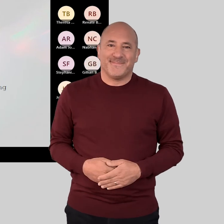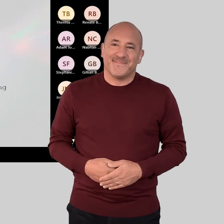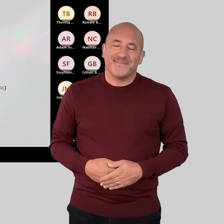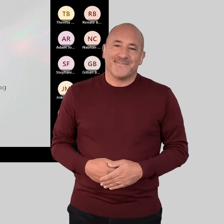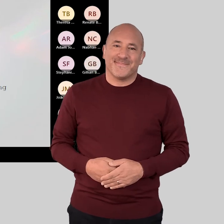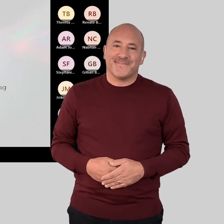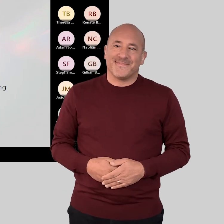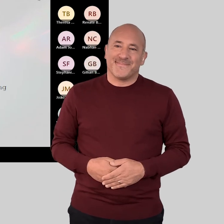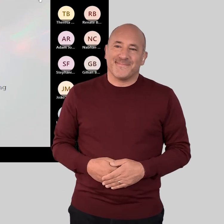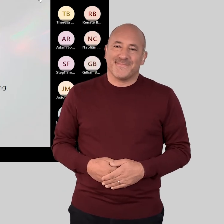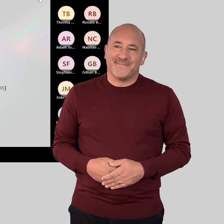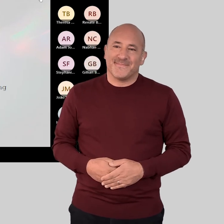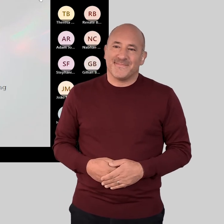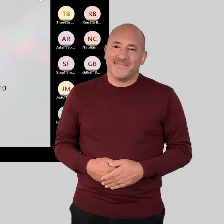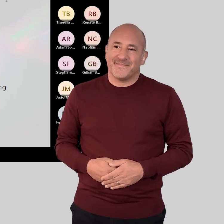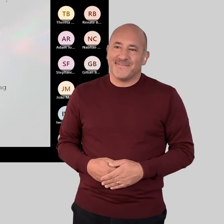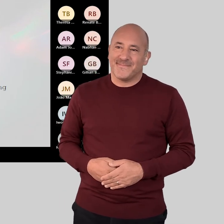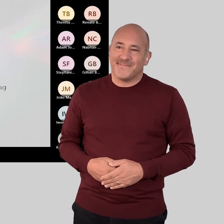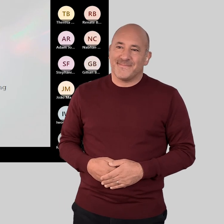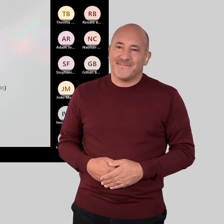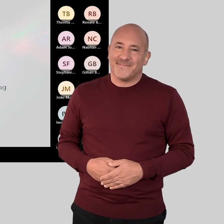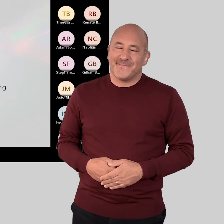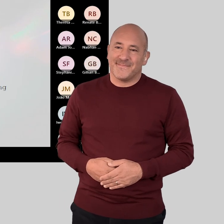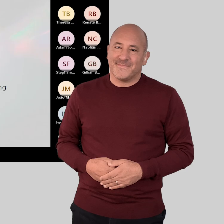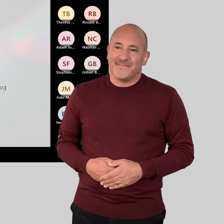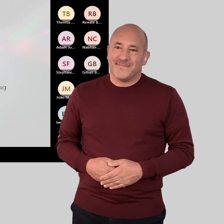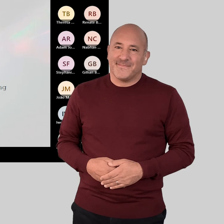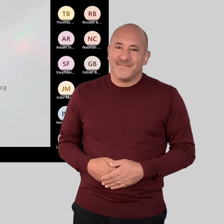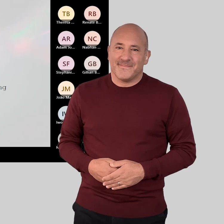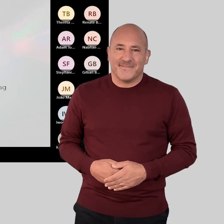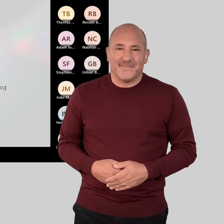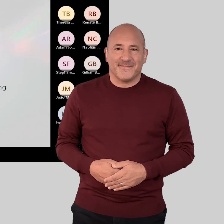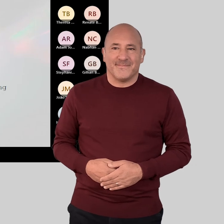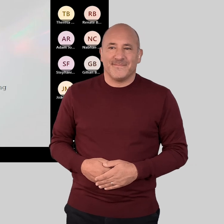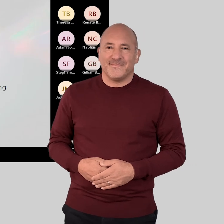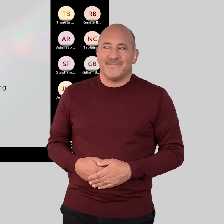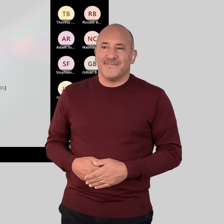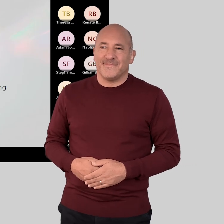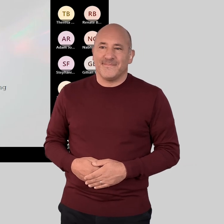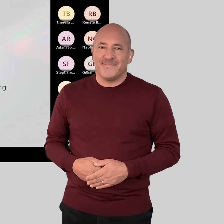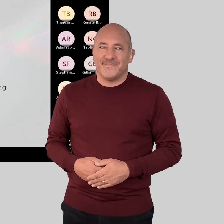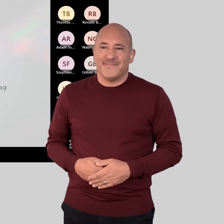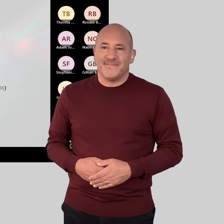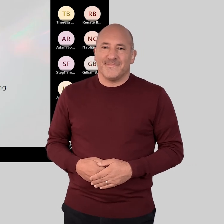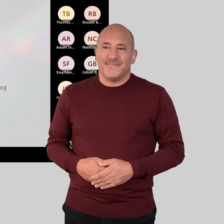documentation in the piece lasting. Well, another.